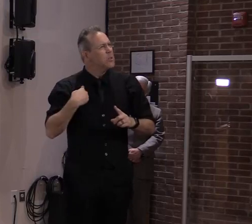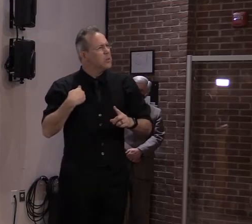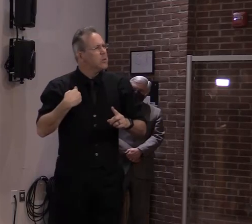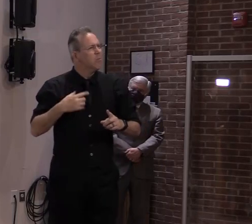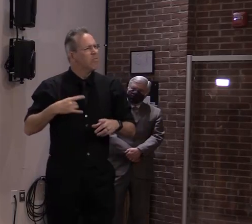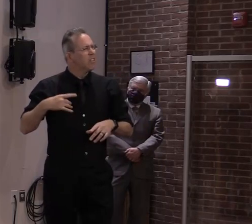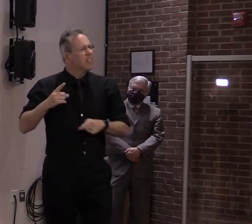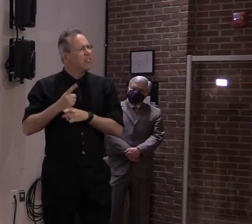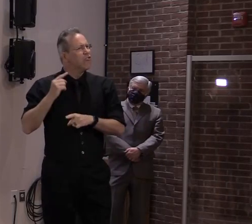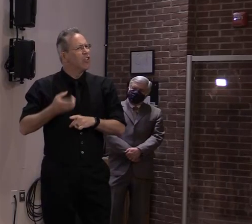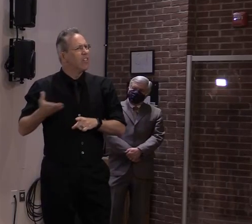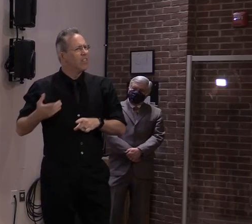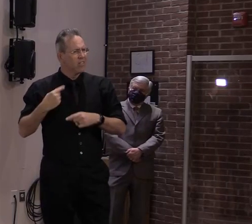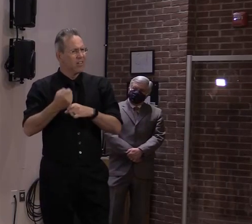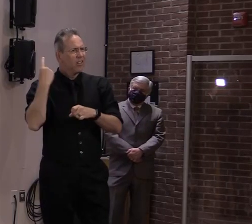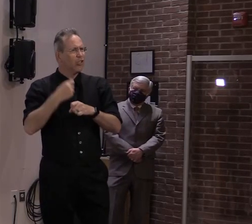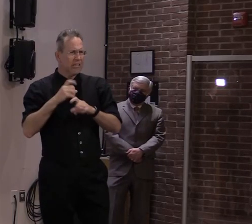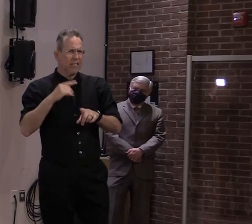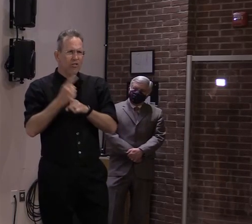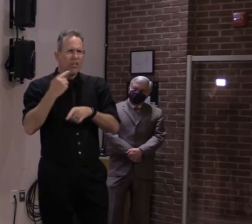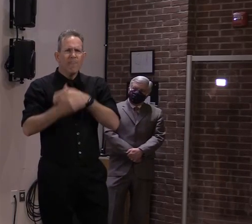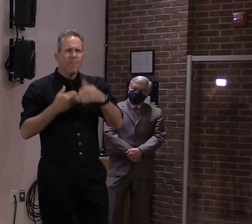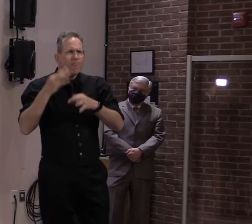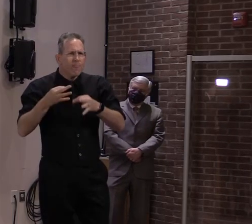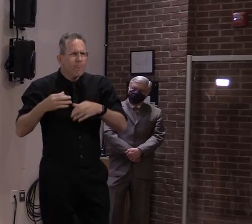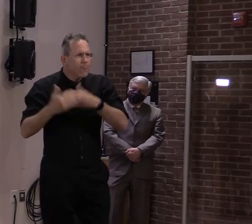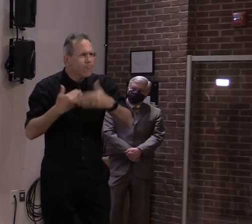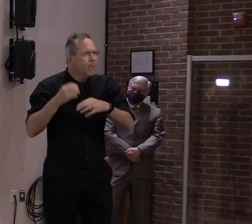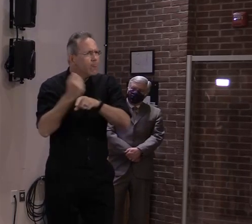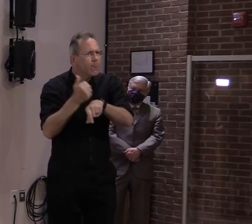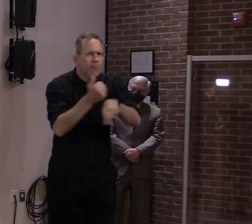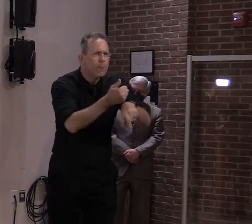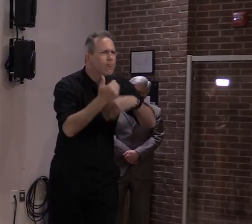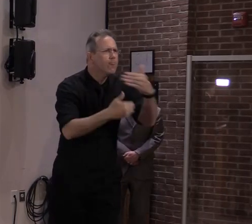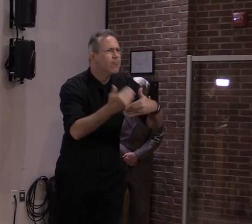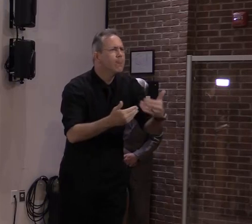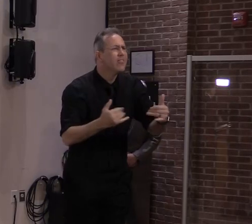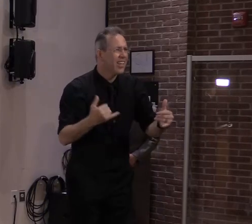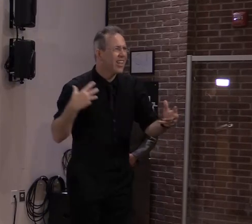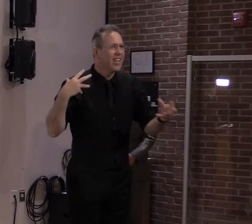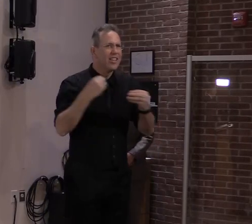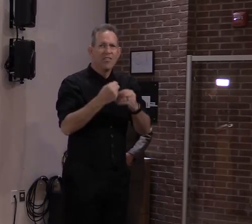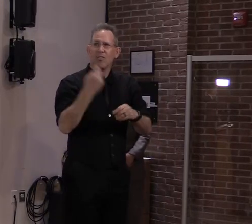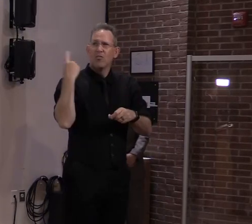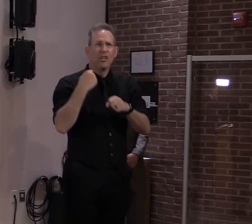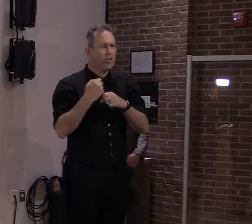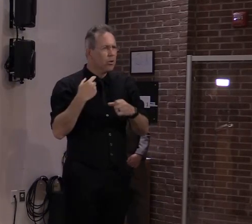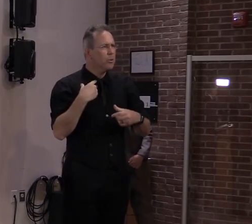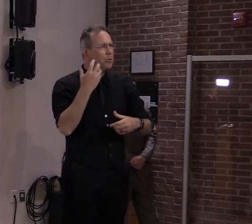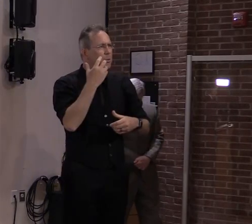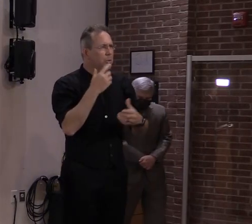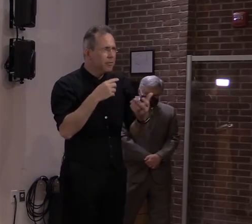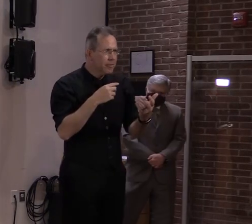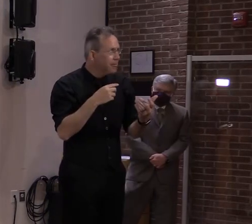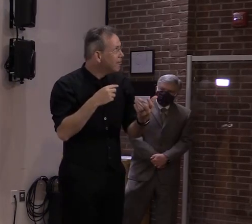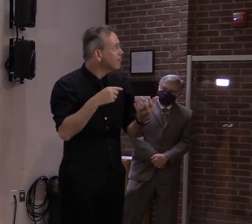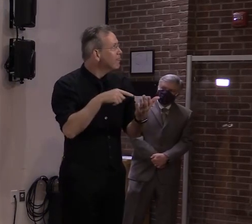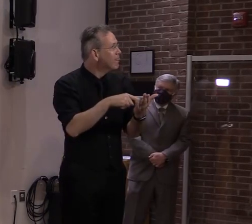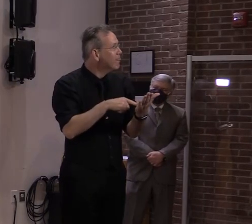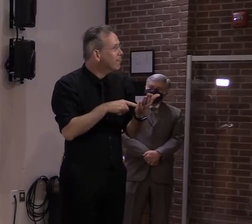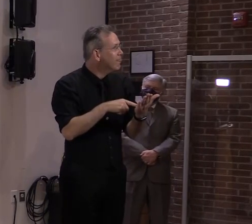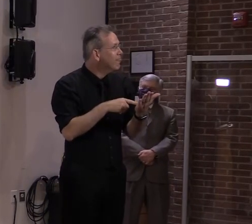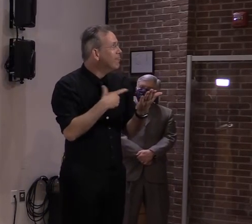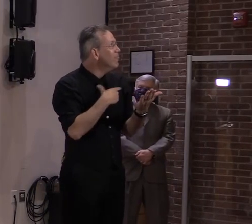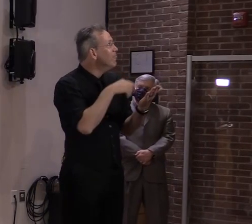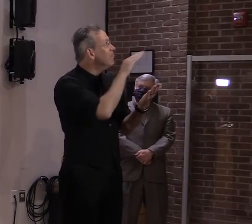needy Vermonters. But this is as a result. Now we're faced trying to appeal to the Biden